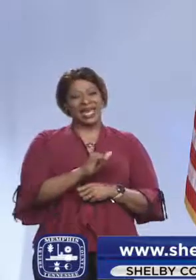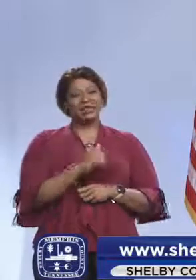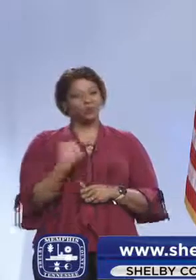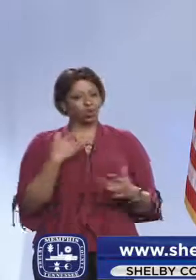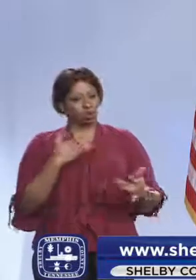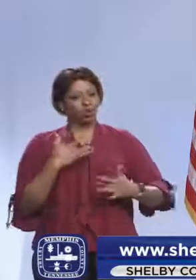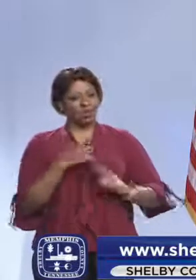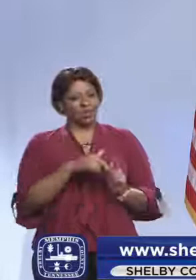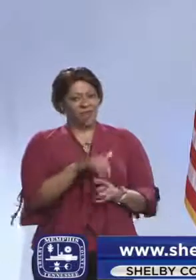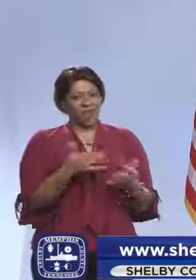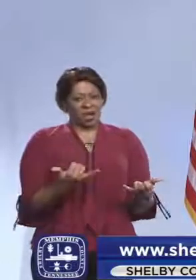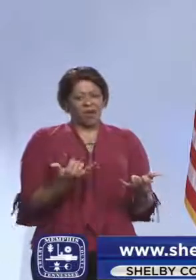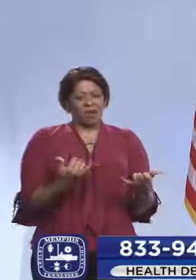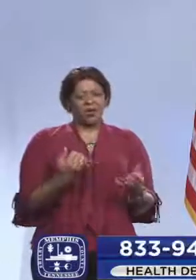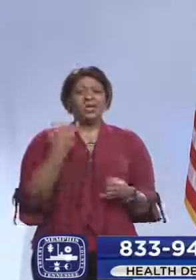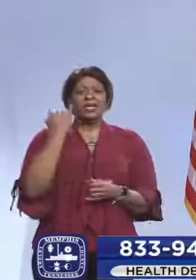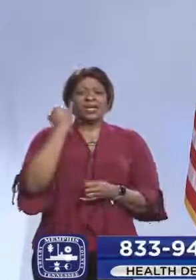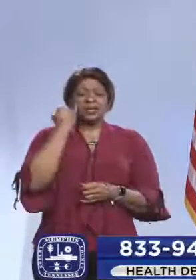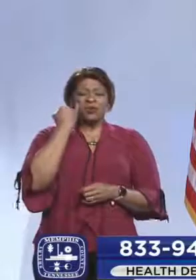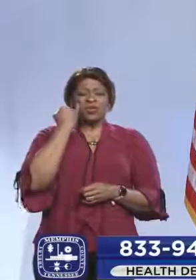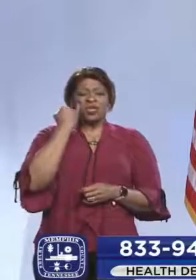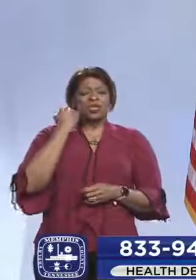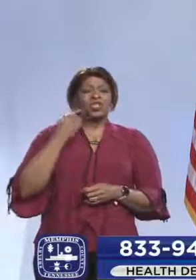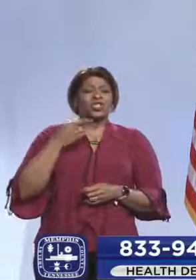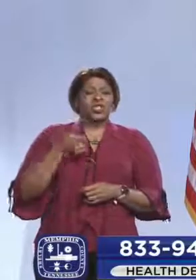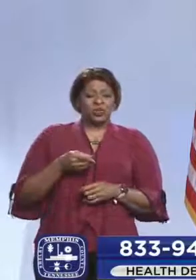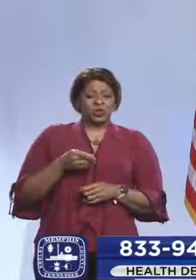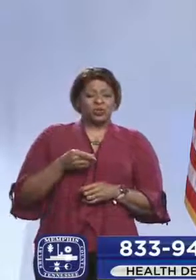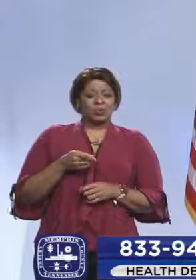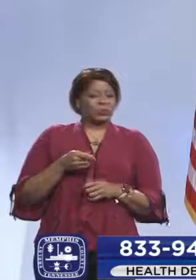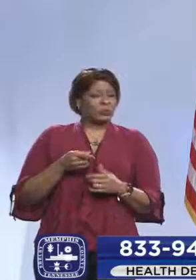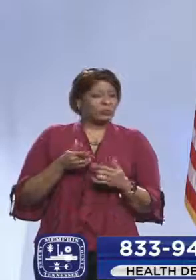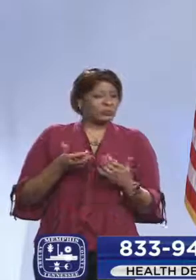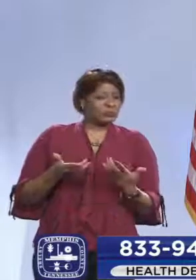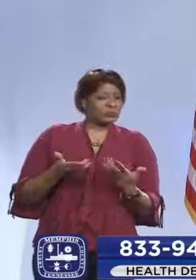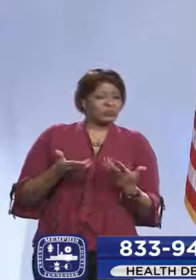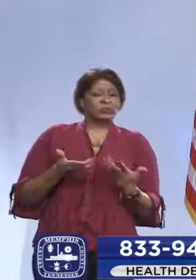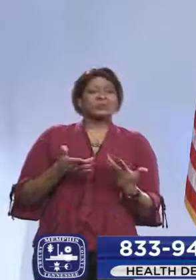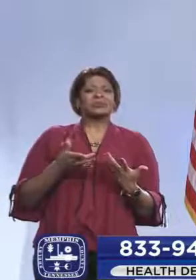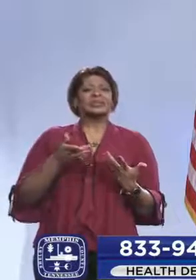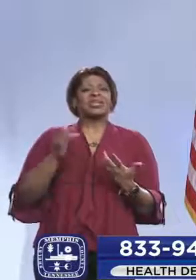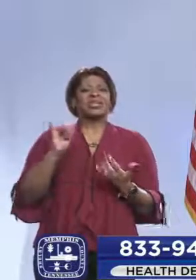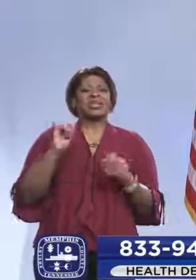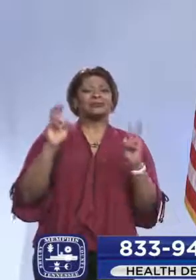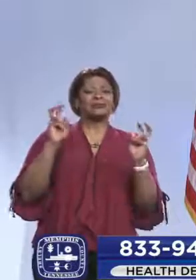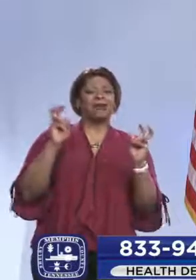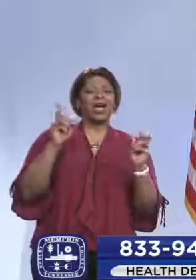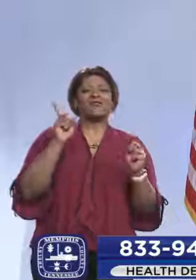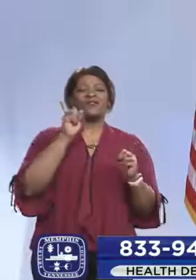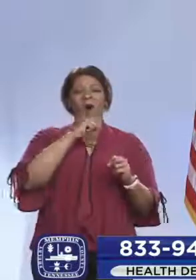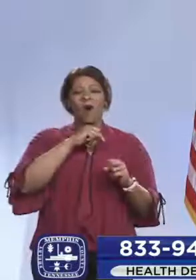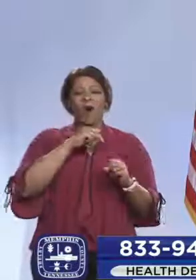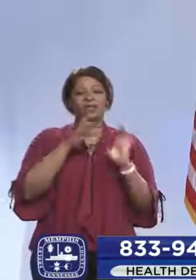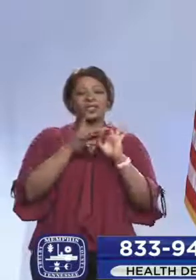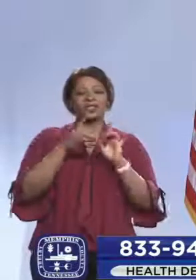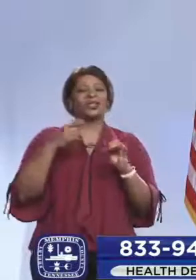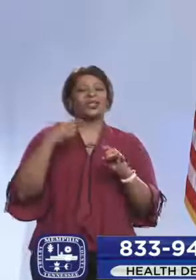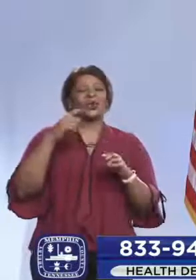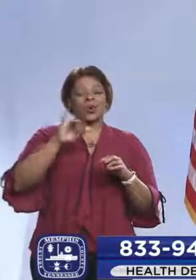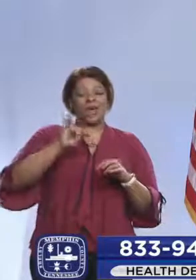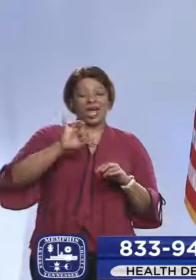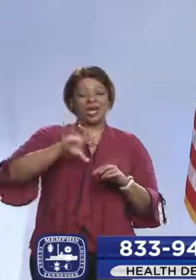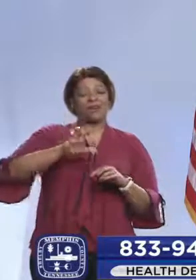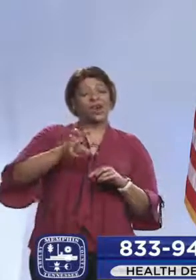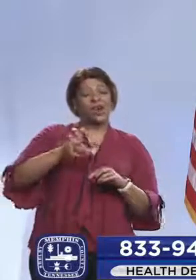now. So if you're going to loosen the faucet, it's almost like a faucet. We've tightened the faucet